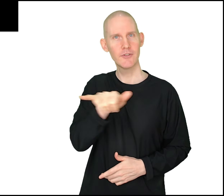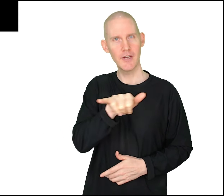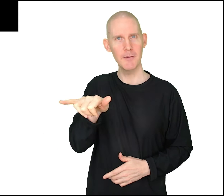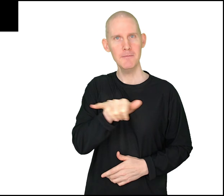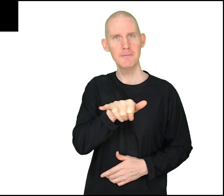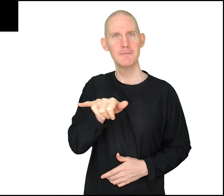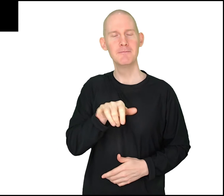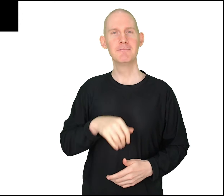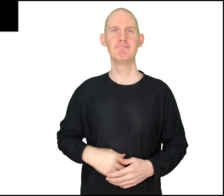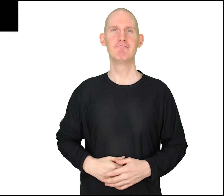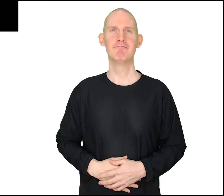Same.